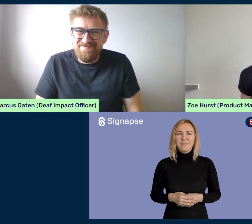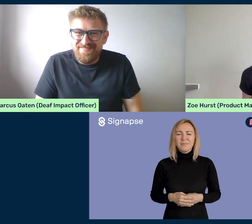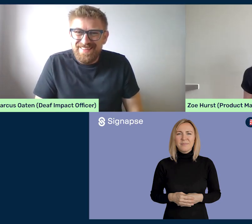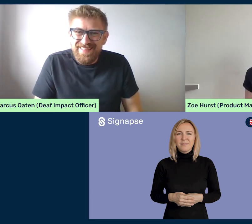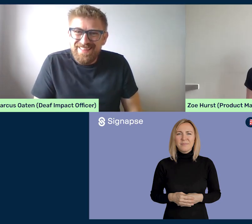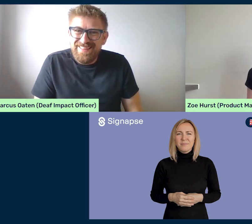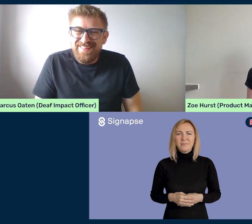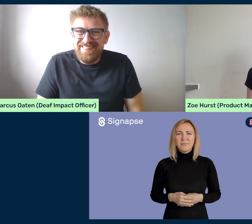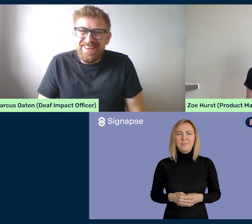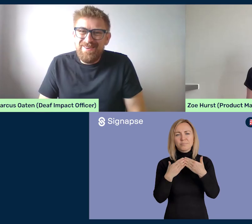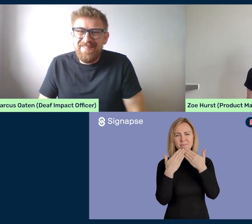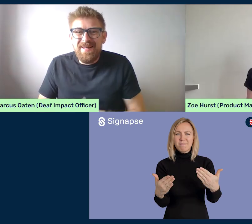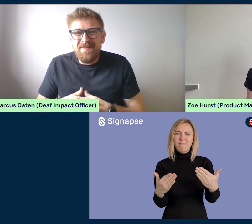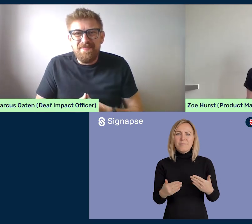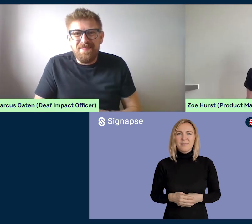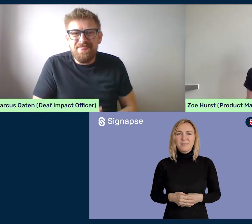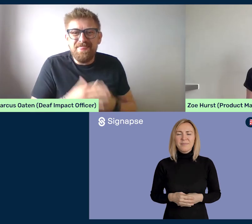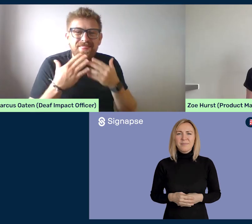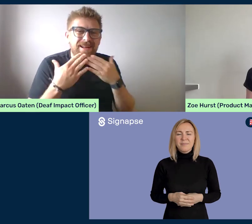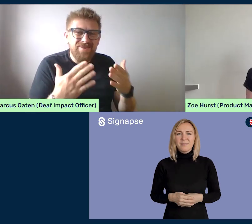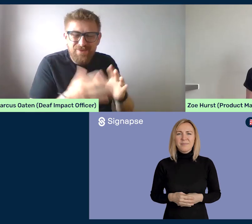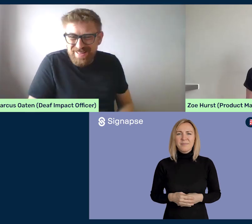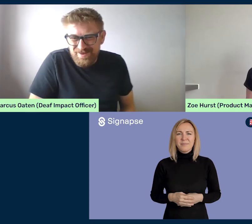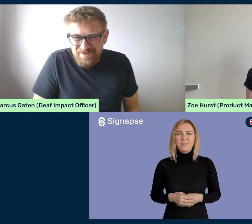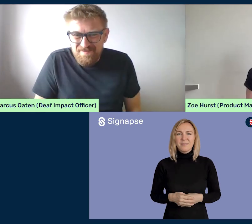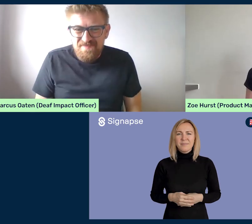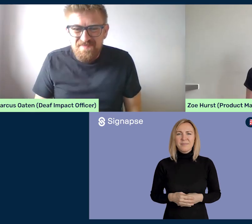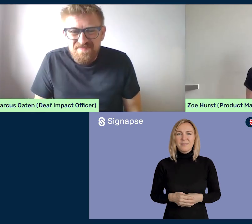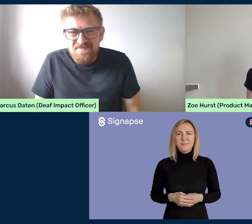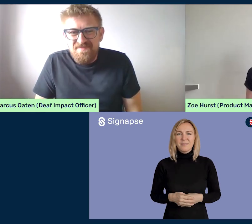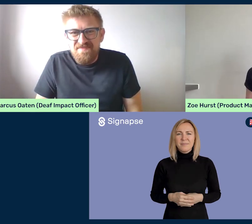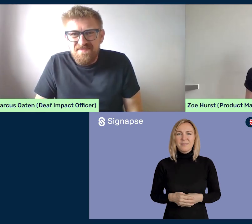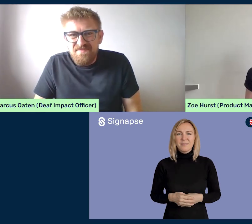No worries. Thank you. Thank you.